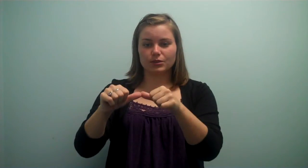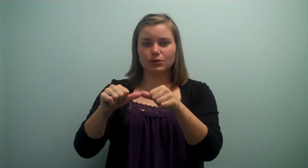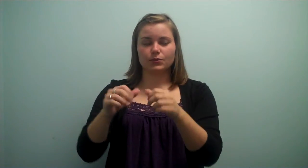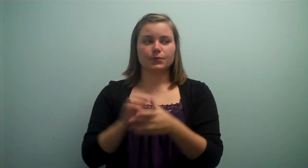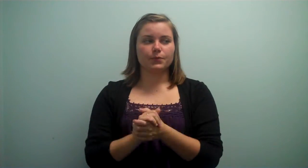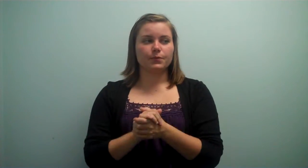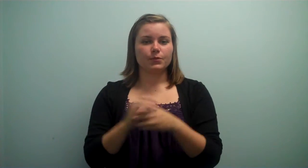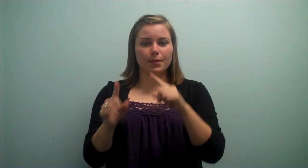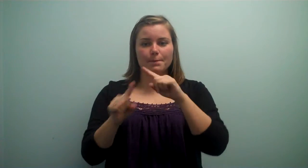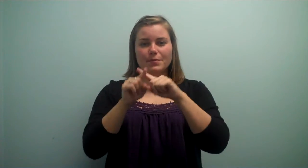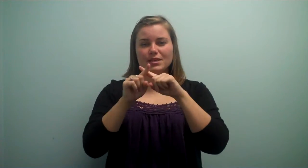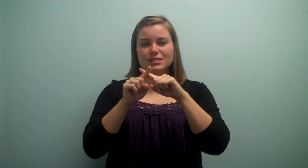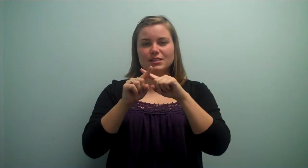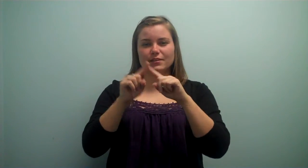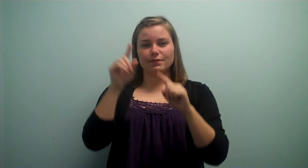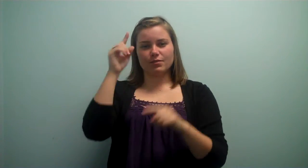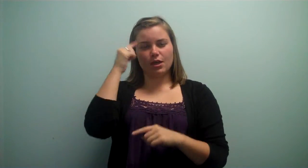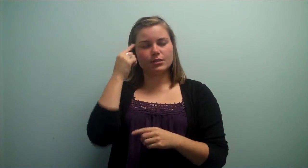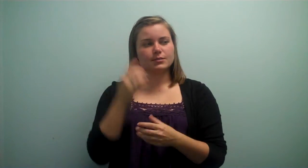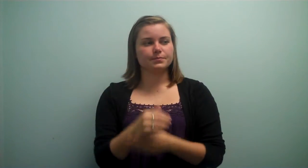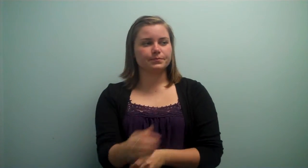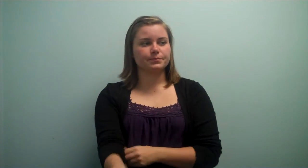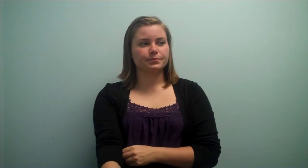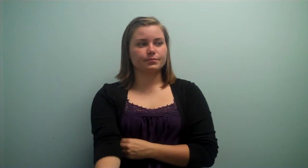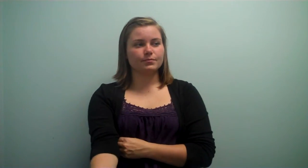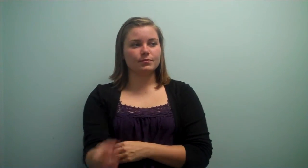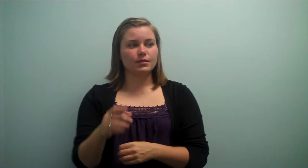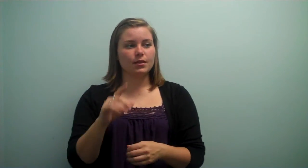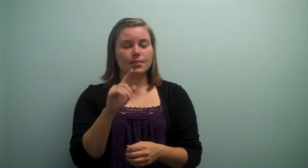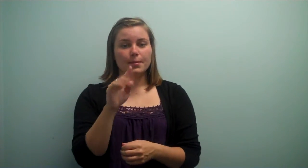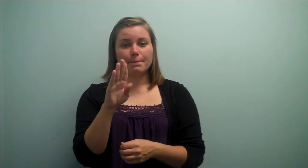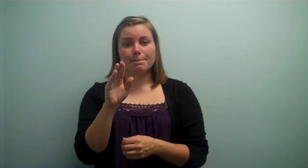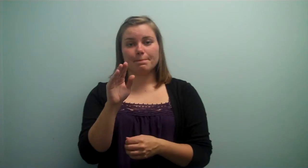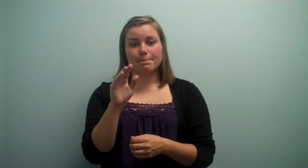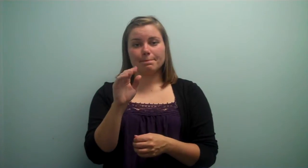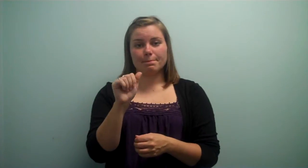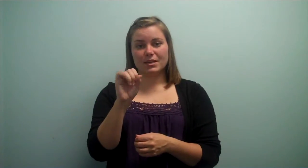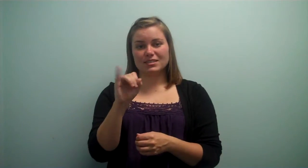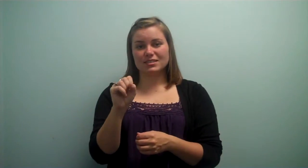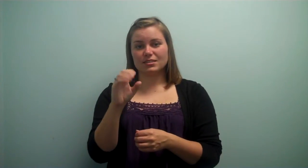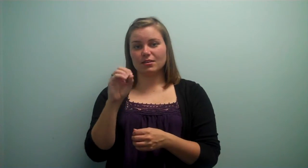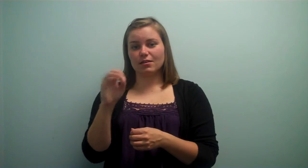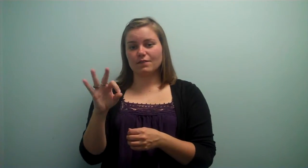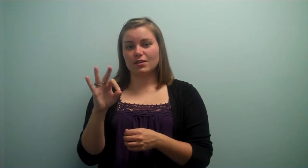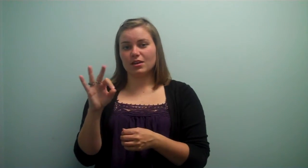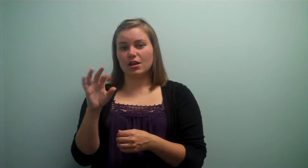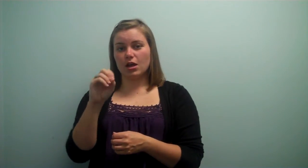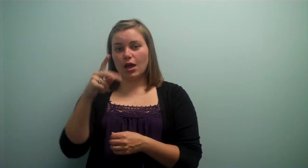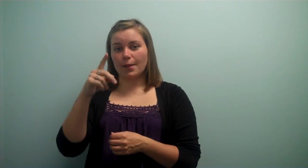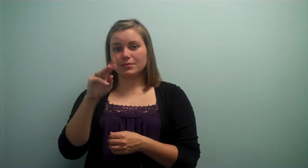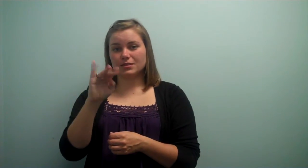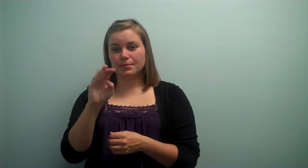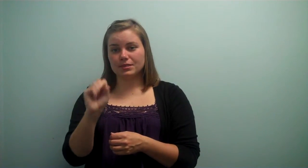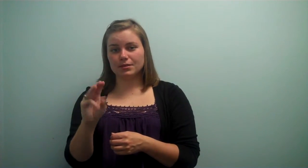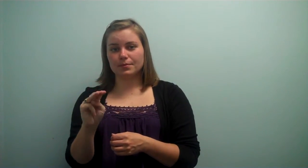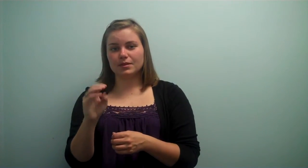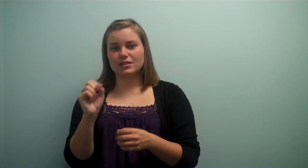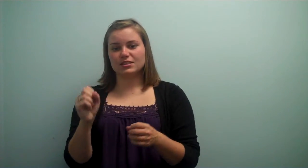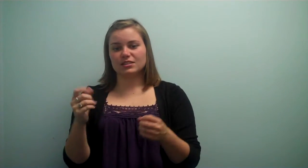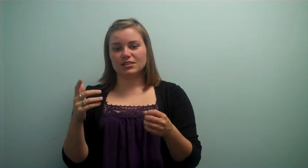And as Oscar Wilde said, the basis of optimism is sheer terror. But how